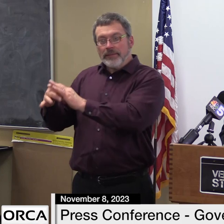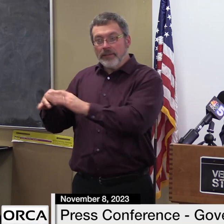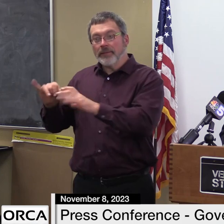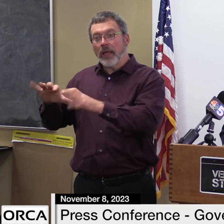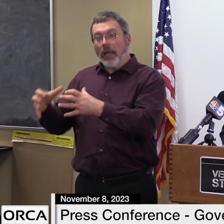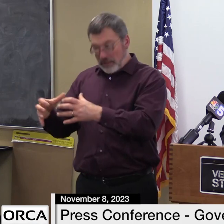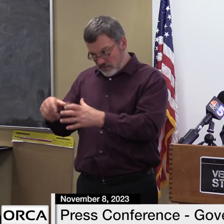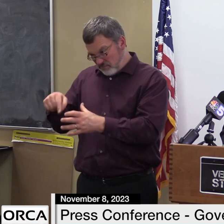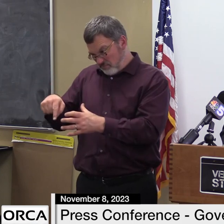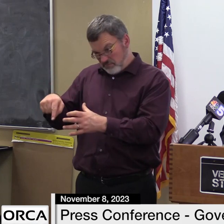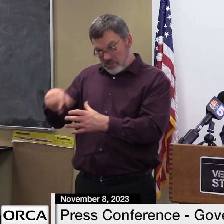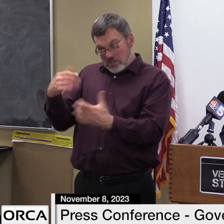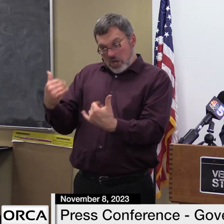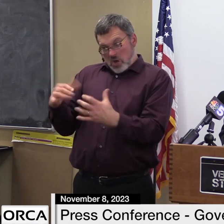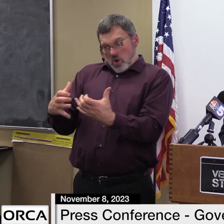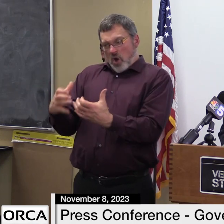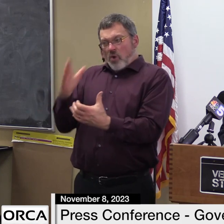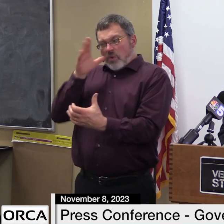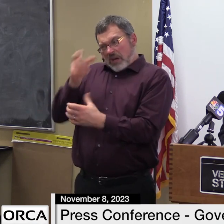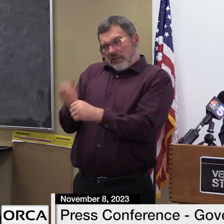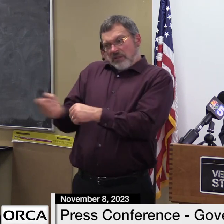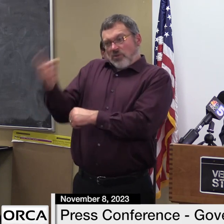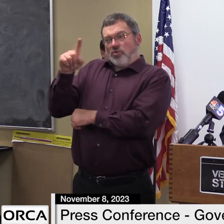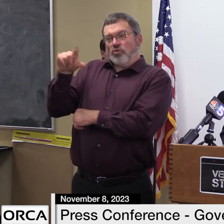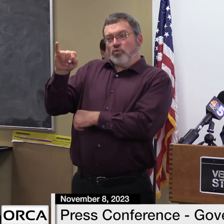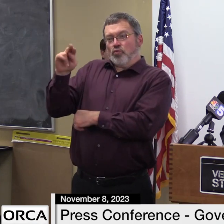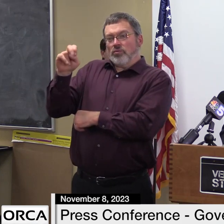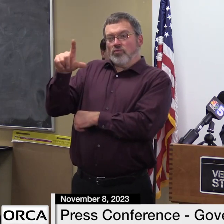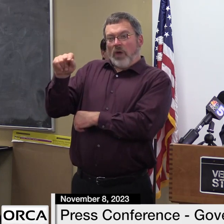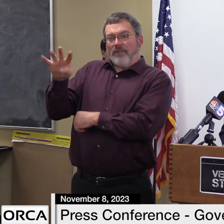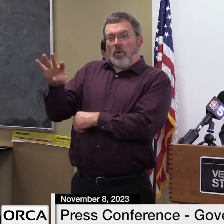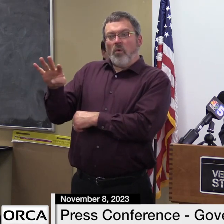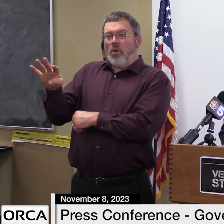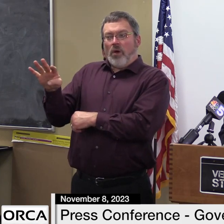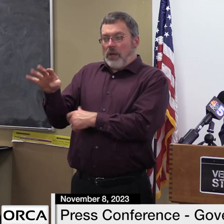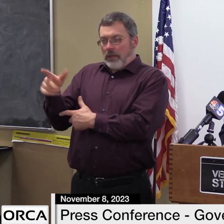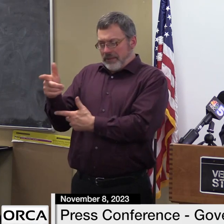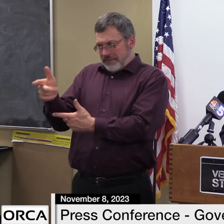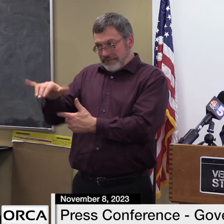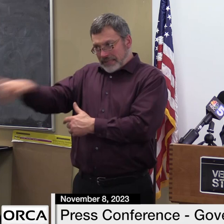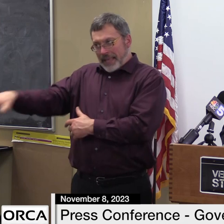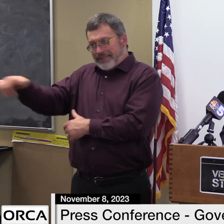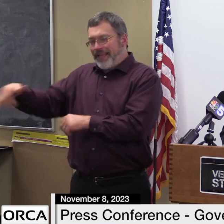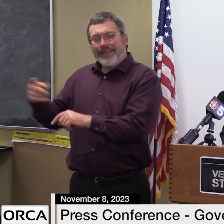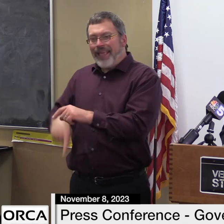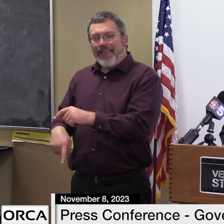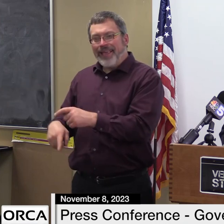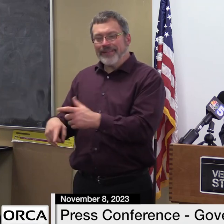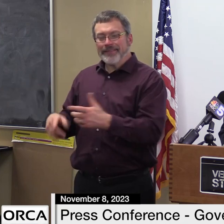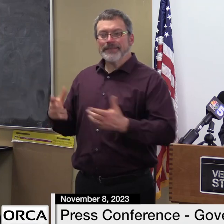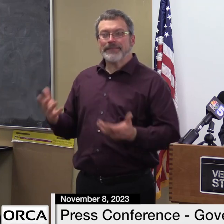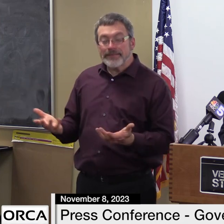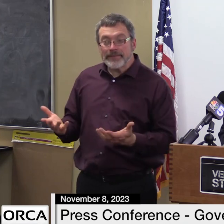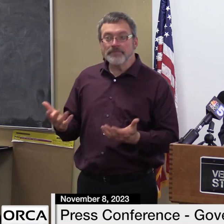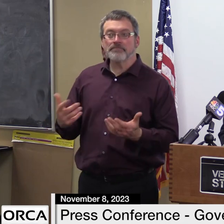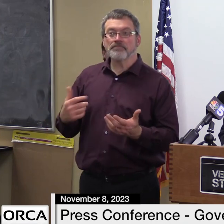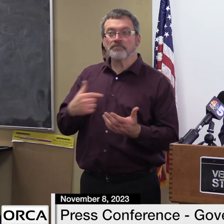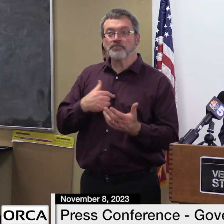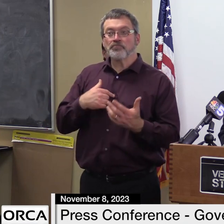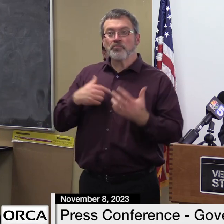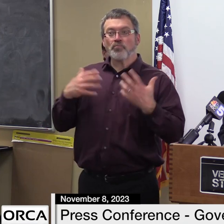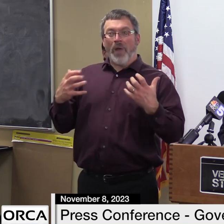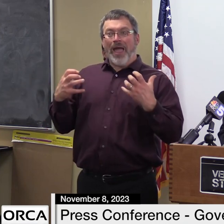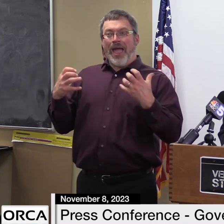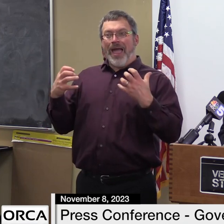on hotels to house those in need. And the Agency of Human Services proposes to establish emergency shelters in the regions